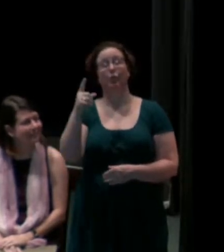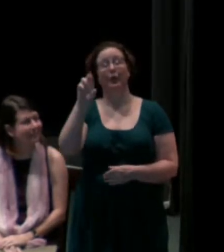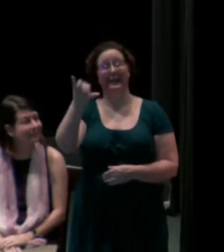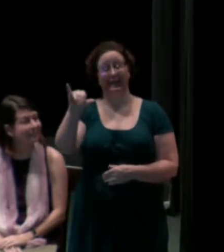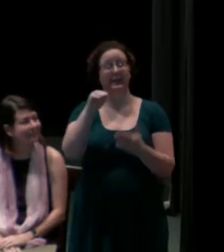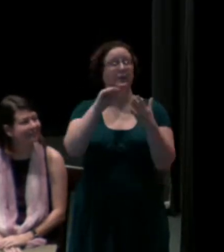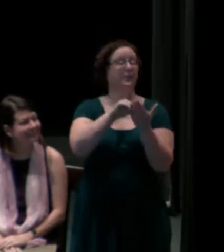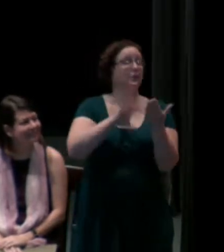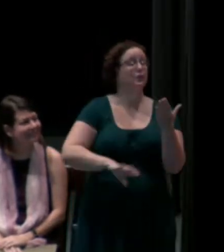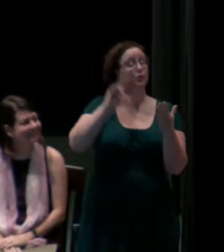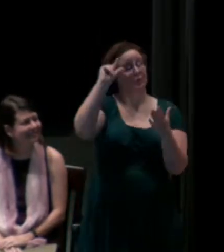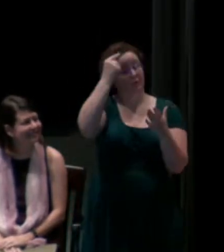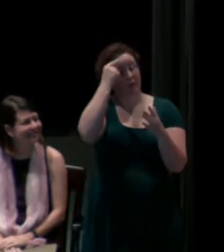the